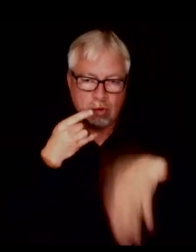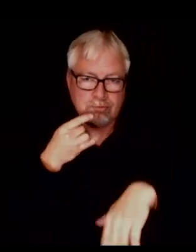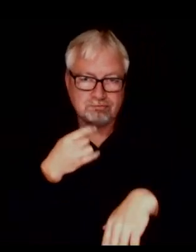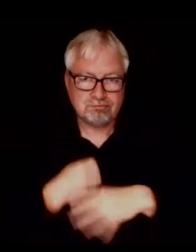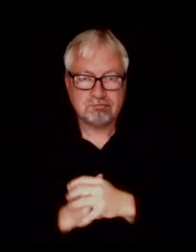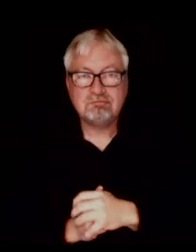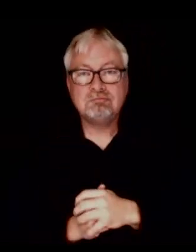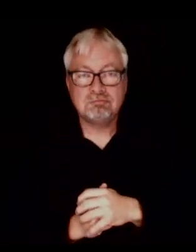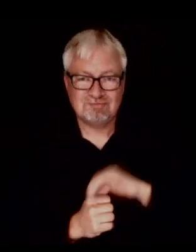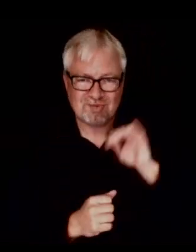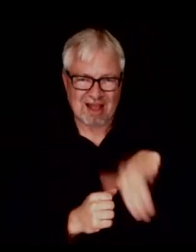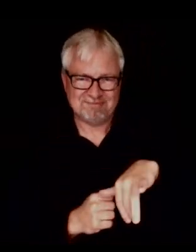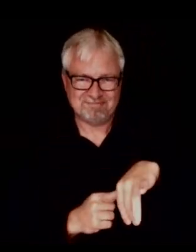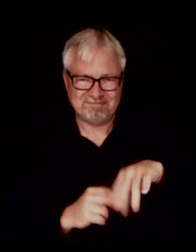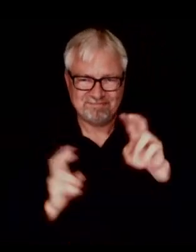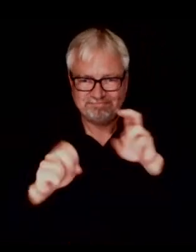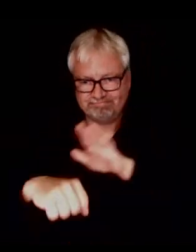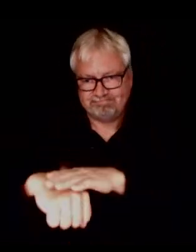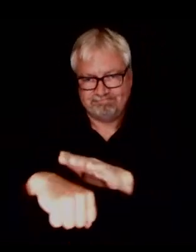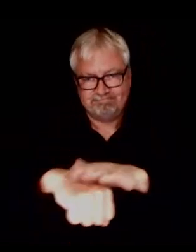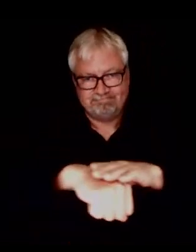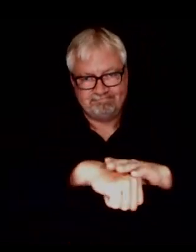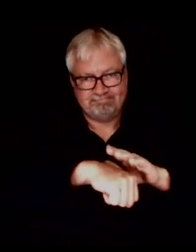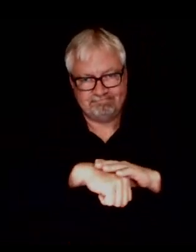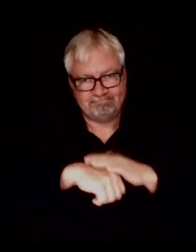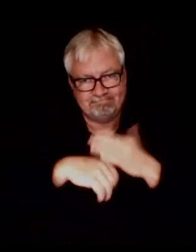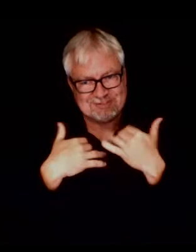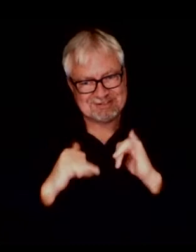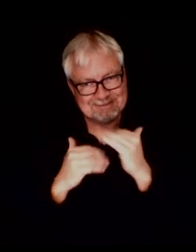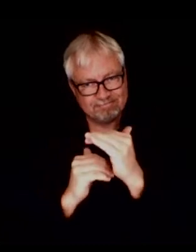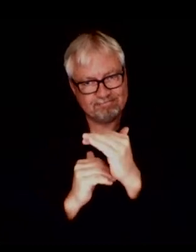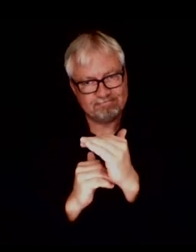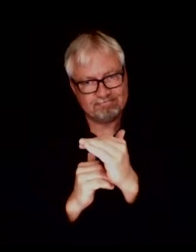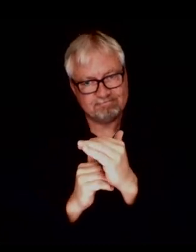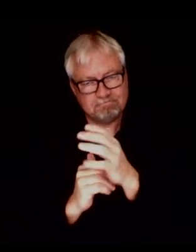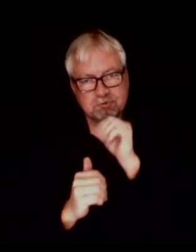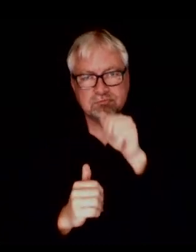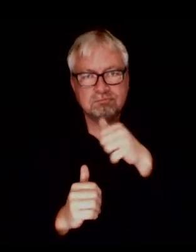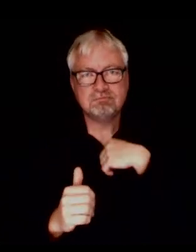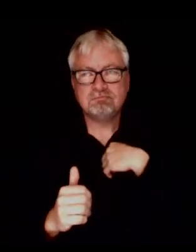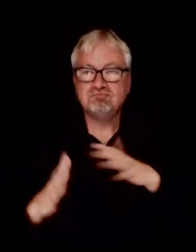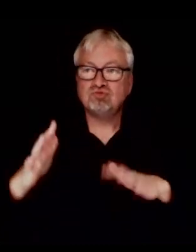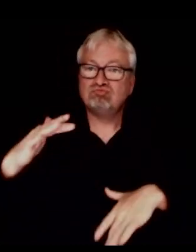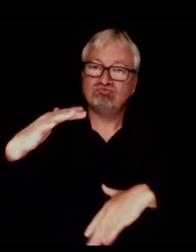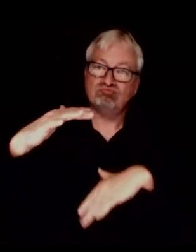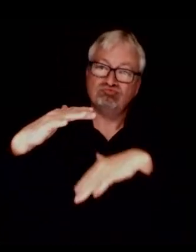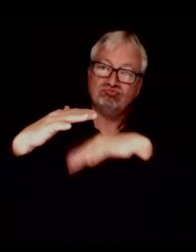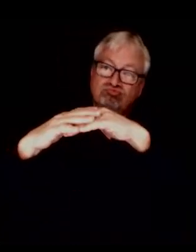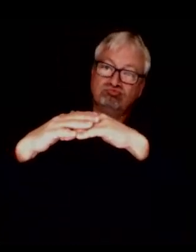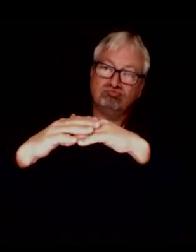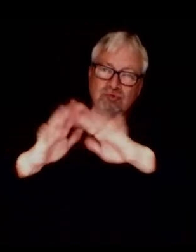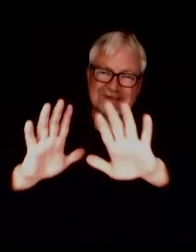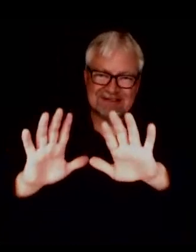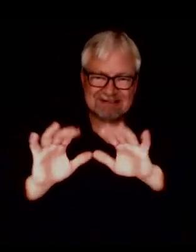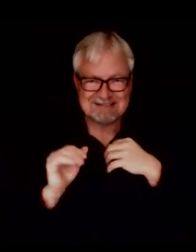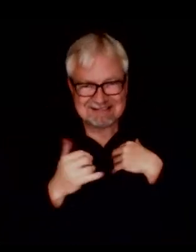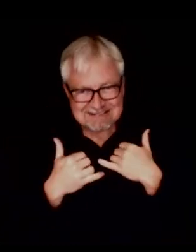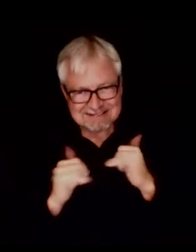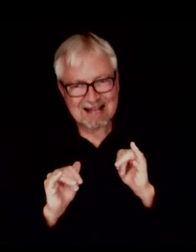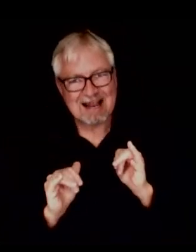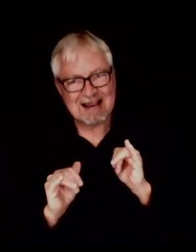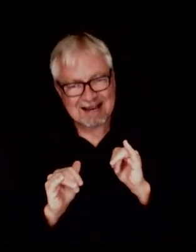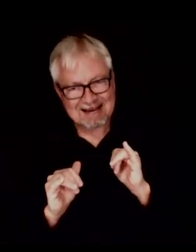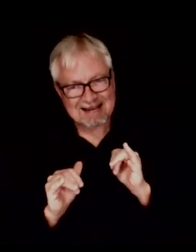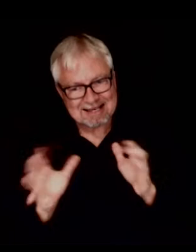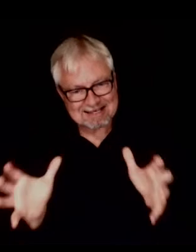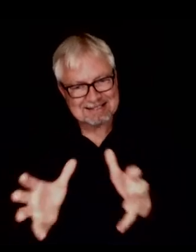rather a floor of precaution. Just because something is allowed doesn't mean it has a seal of approval for safety in the middle of a pandemic.